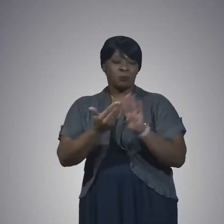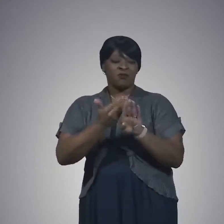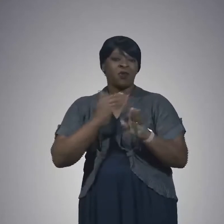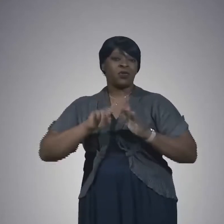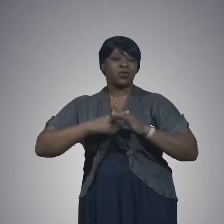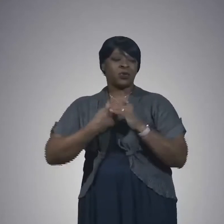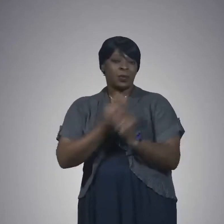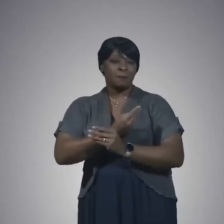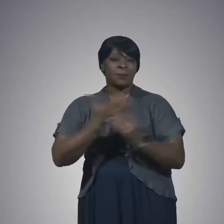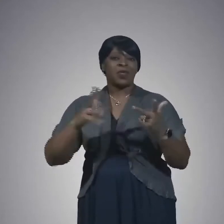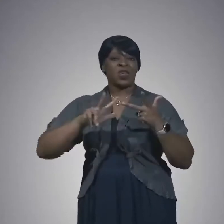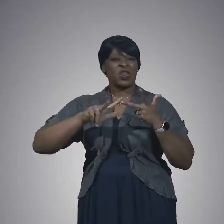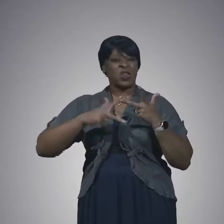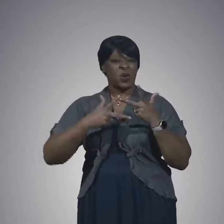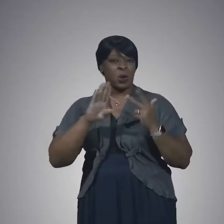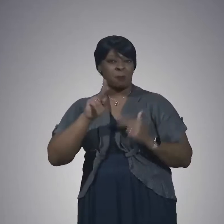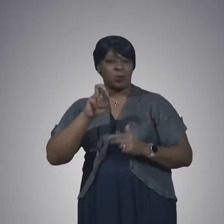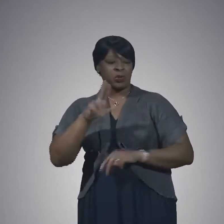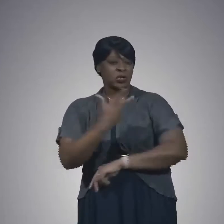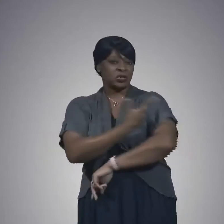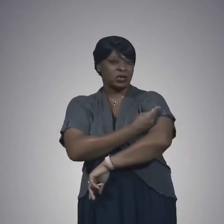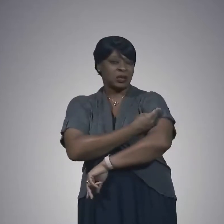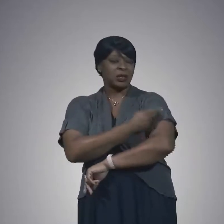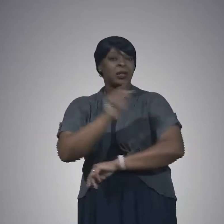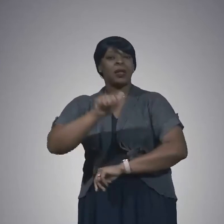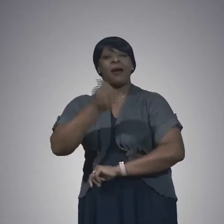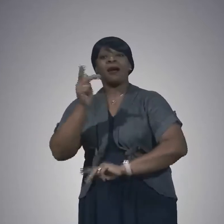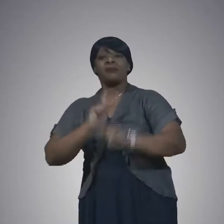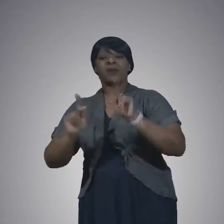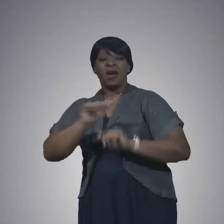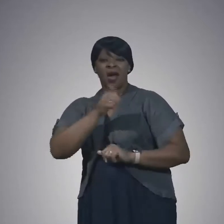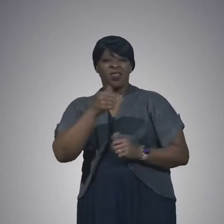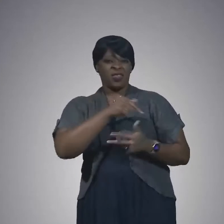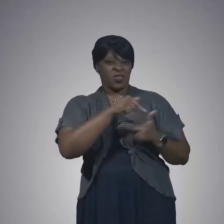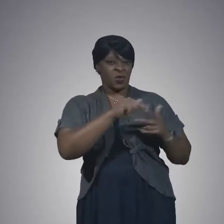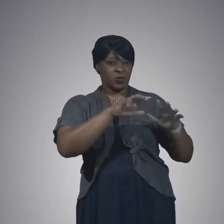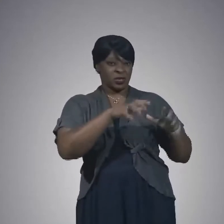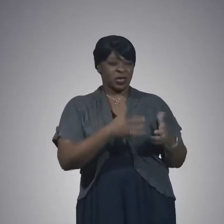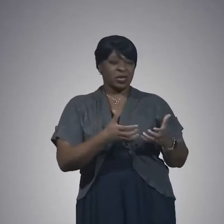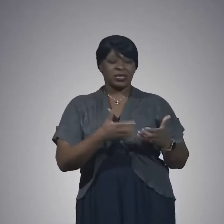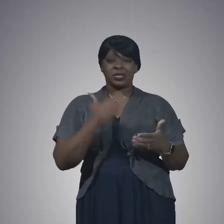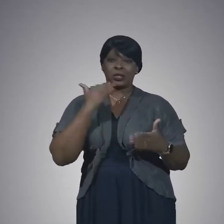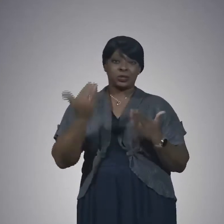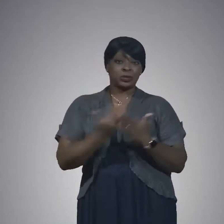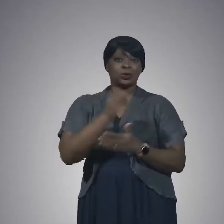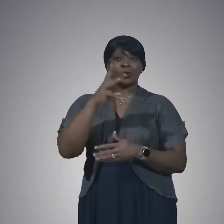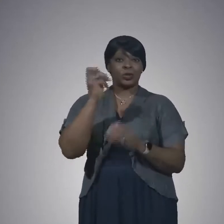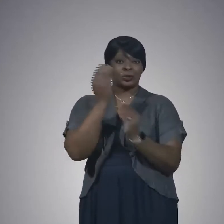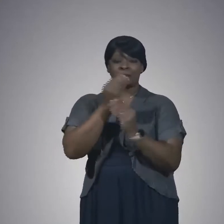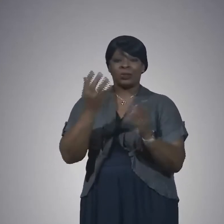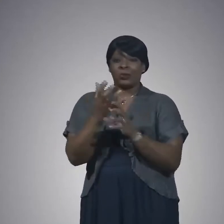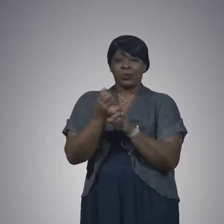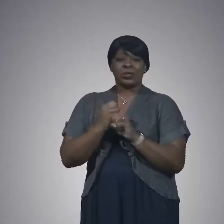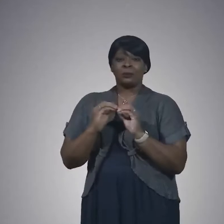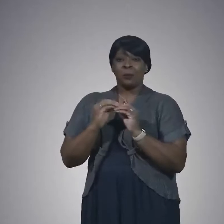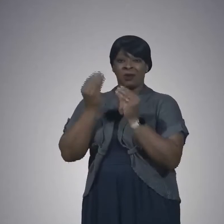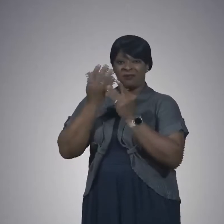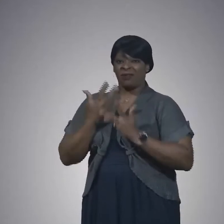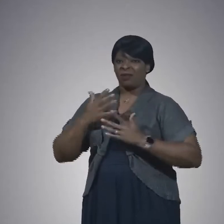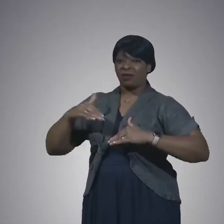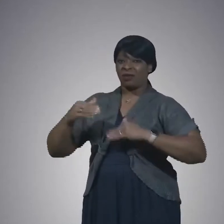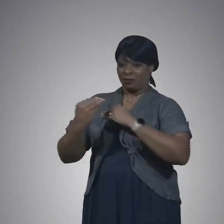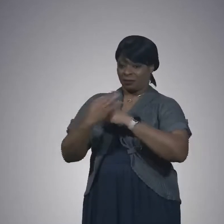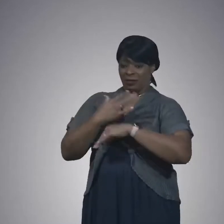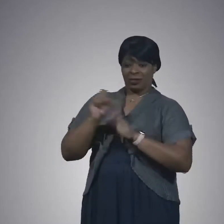begin administering those boosters to people other than those immunocompromised. This is late breaking news. We have not received any further guidance from the state.